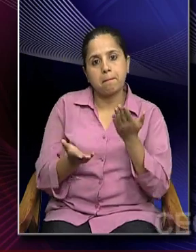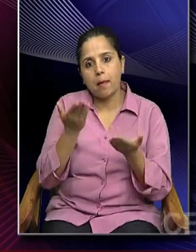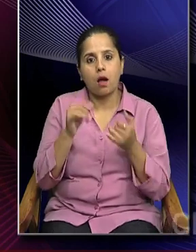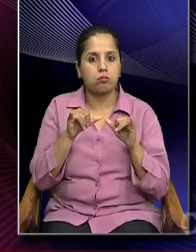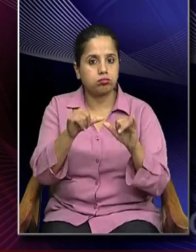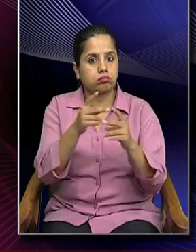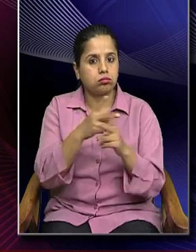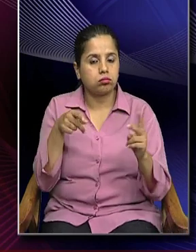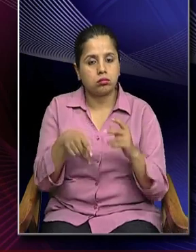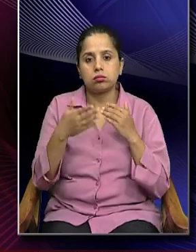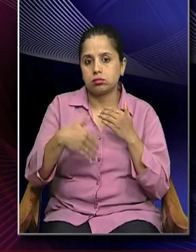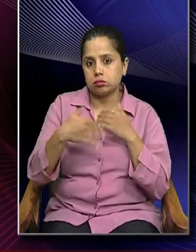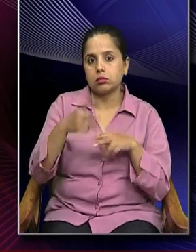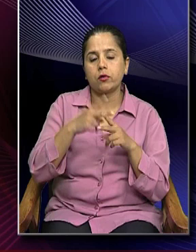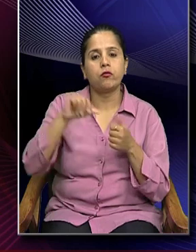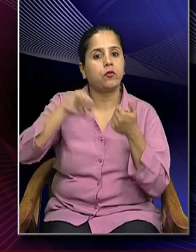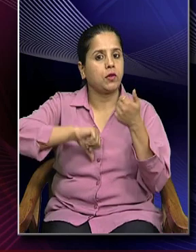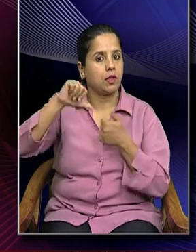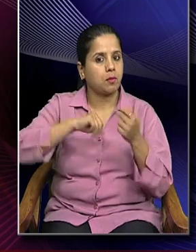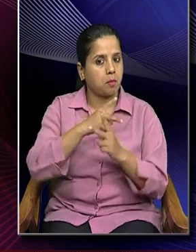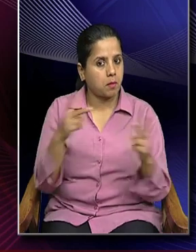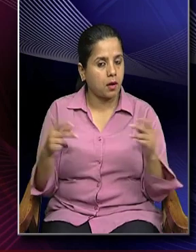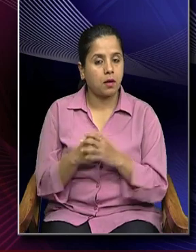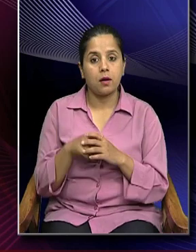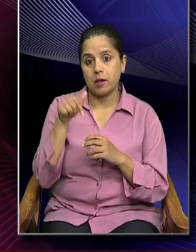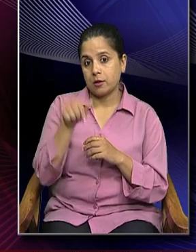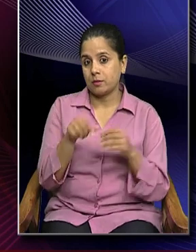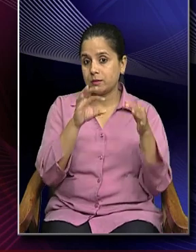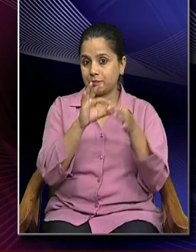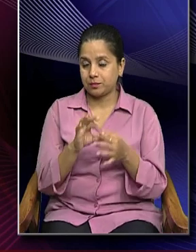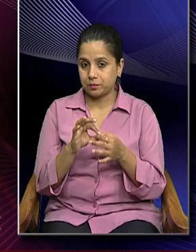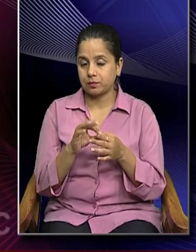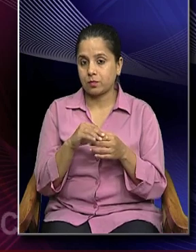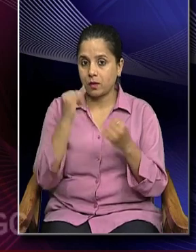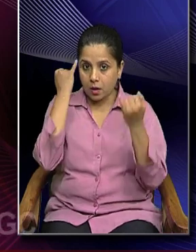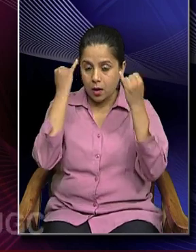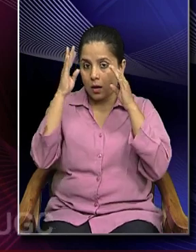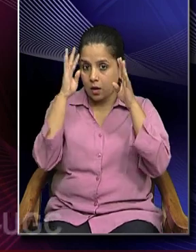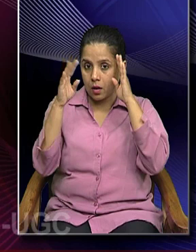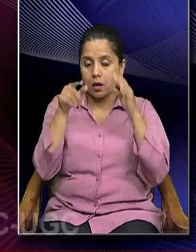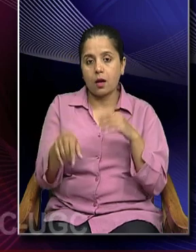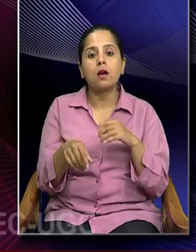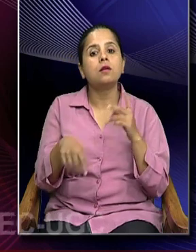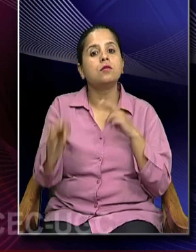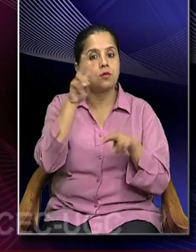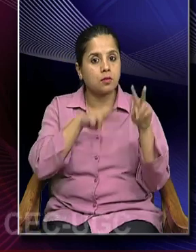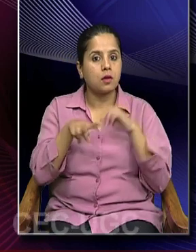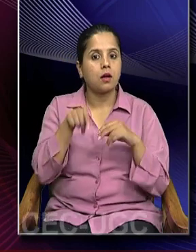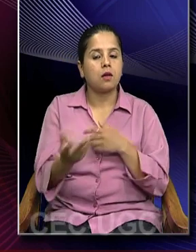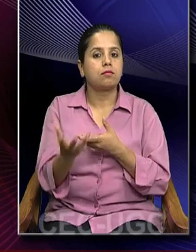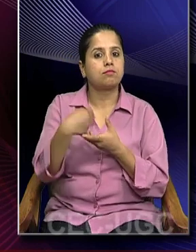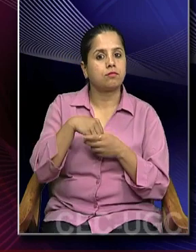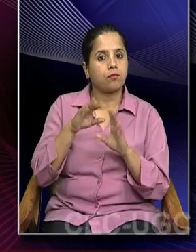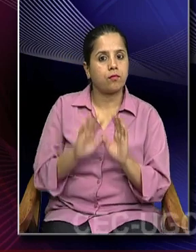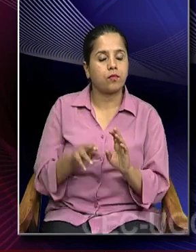that is a continuous feedback. This particular innovative assessment incorporates